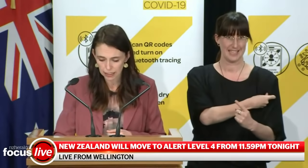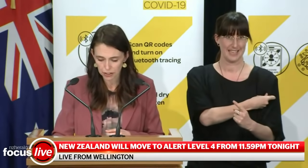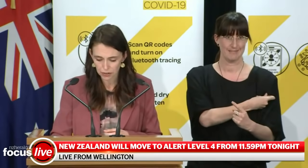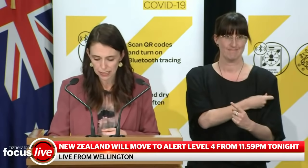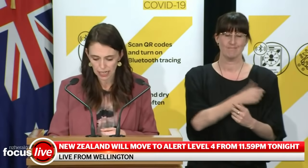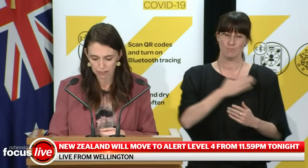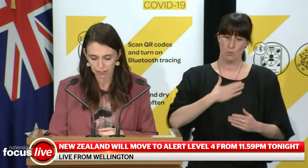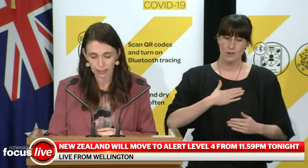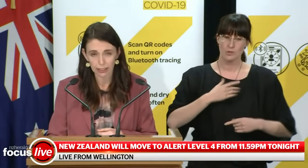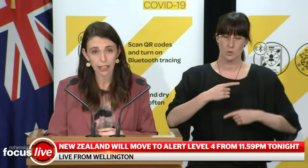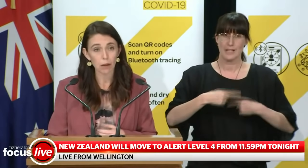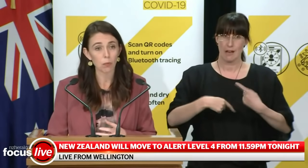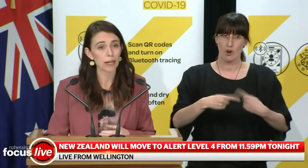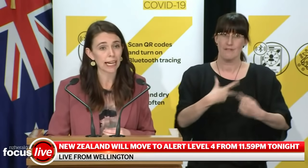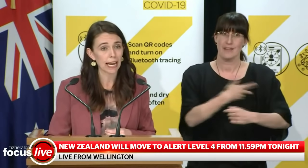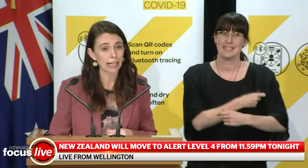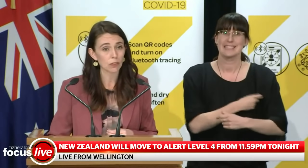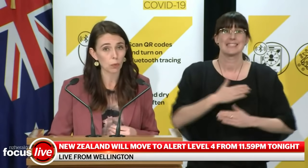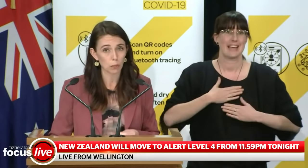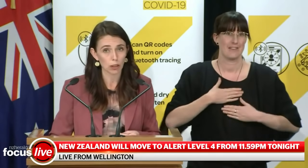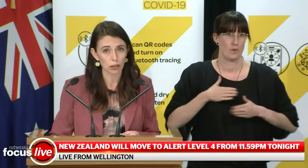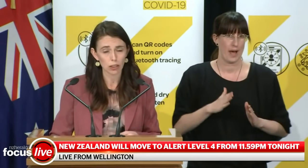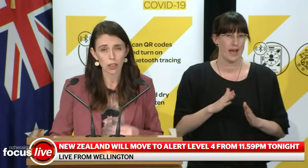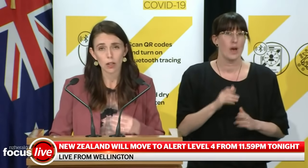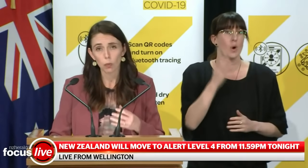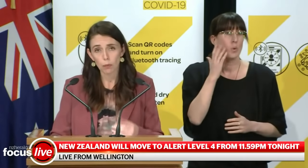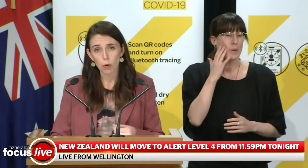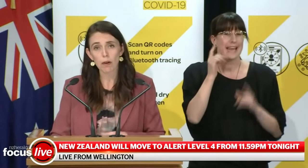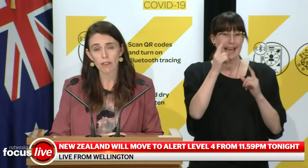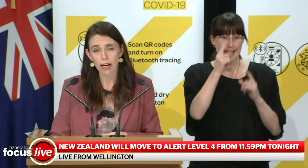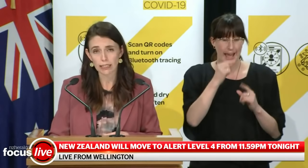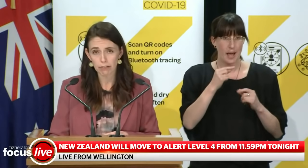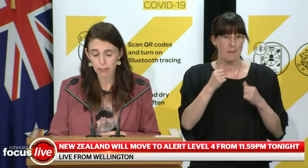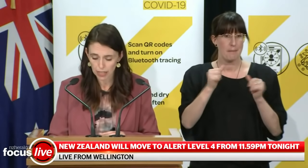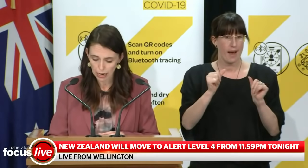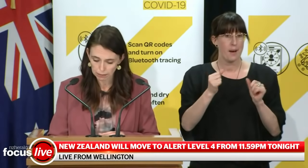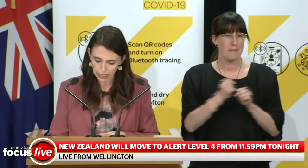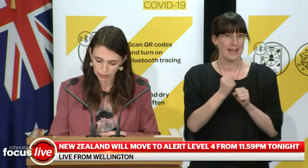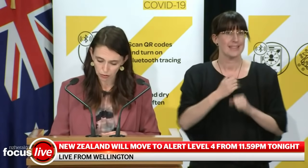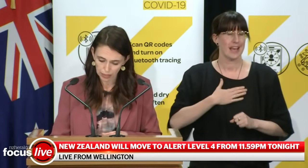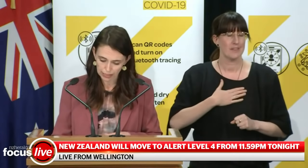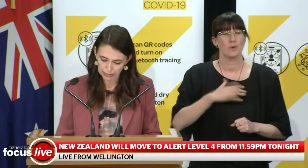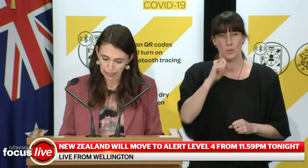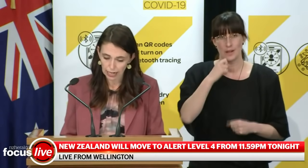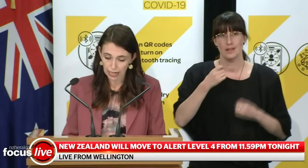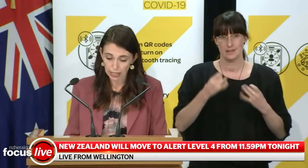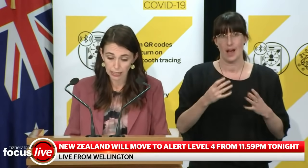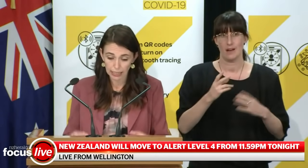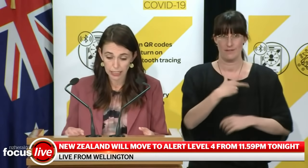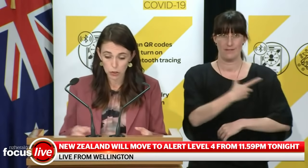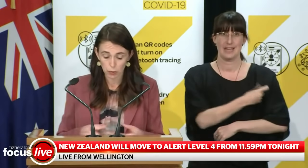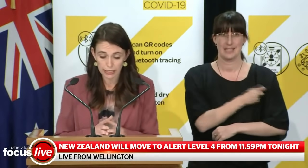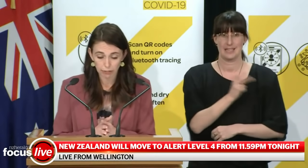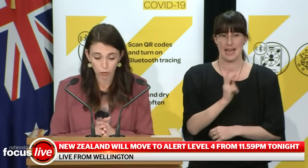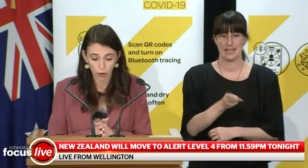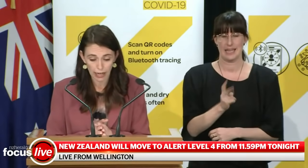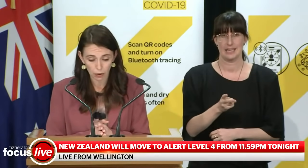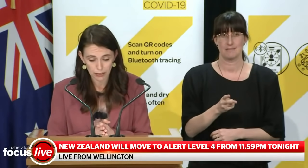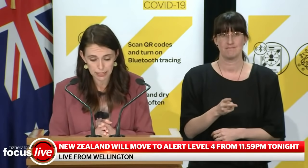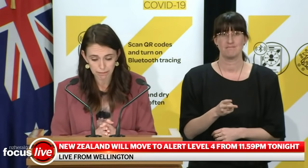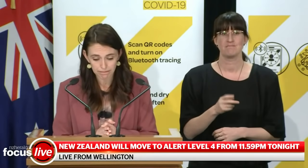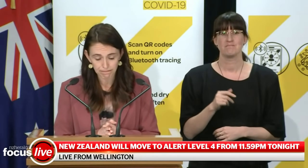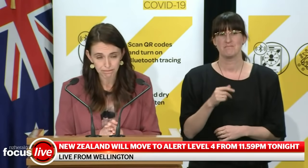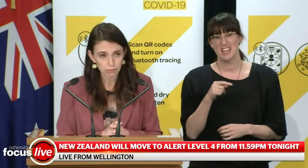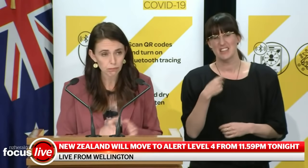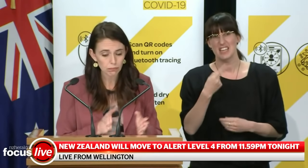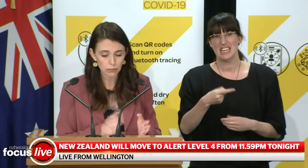to continue safely, and when we can, we will. We will provide a further update on that in the next 24